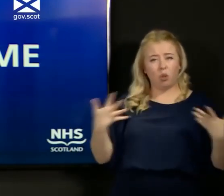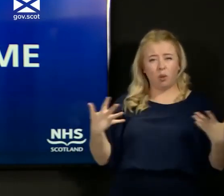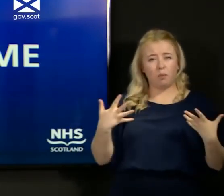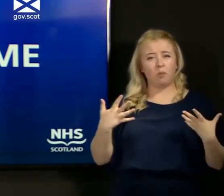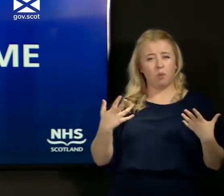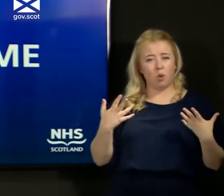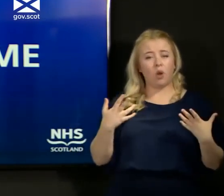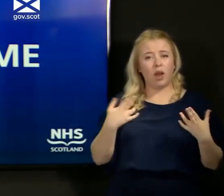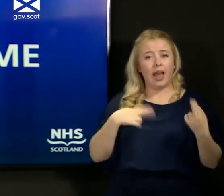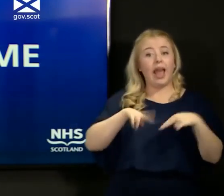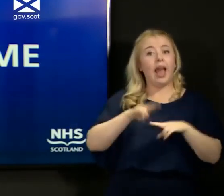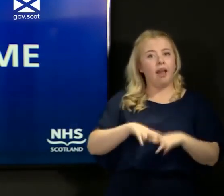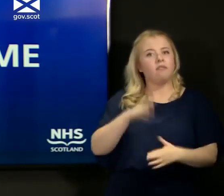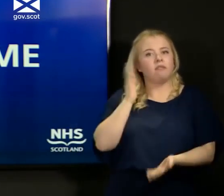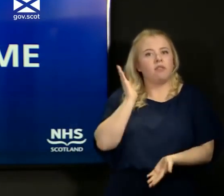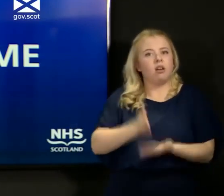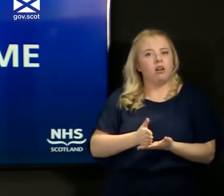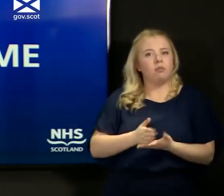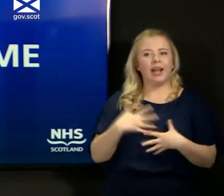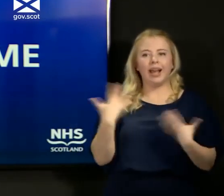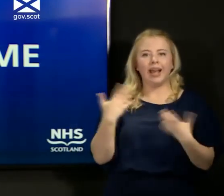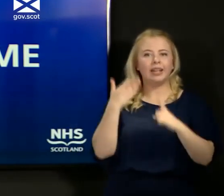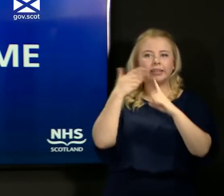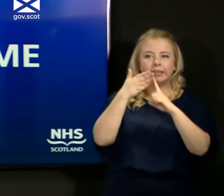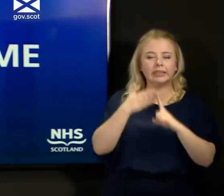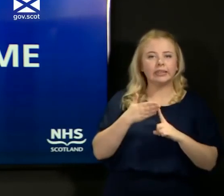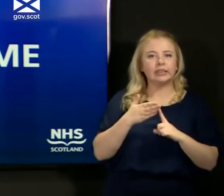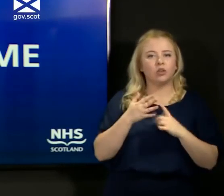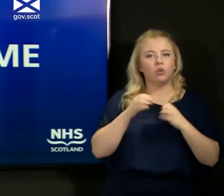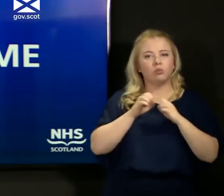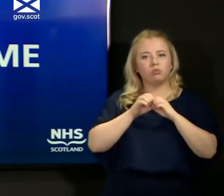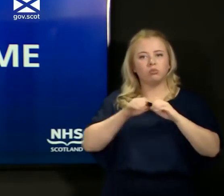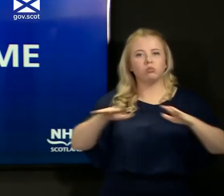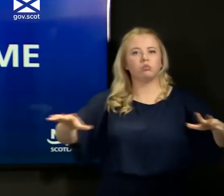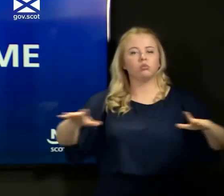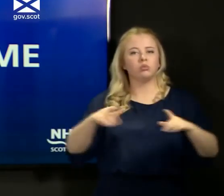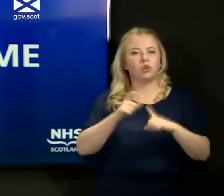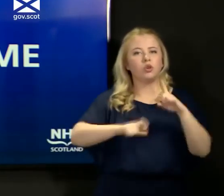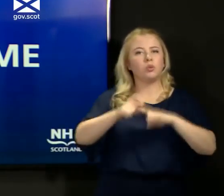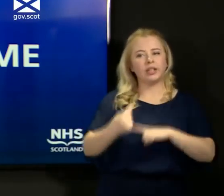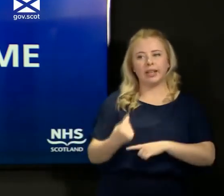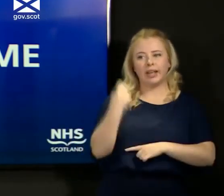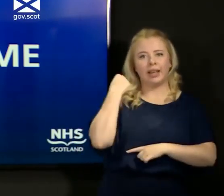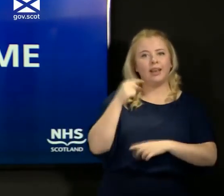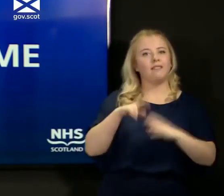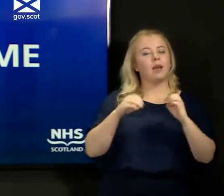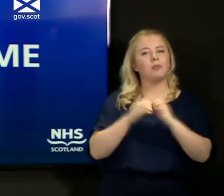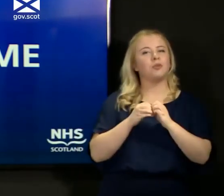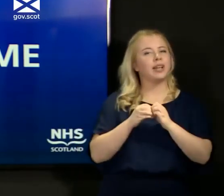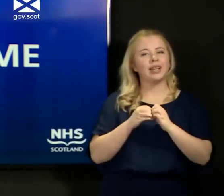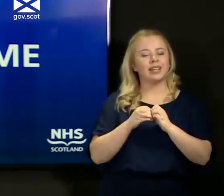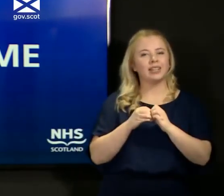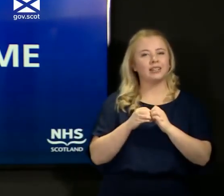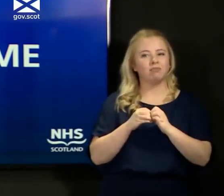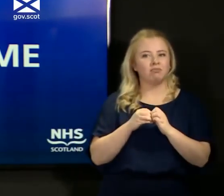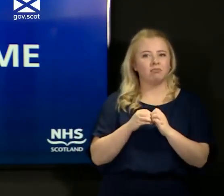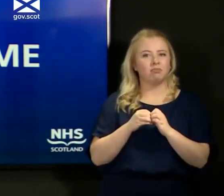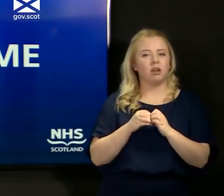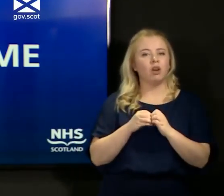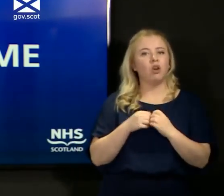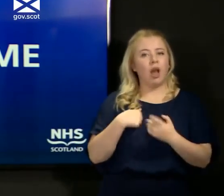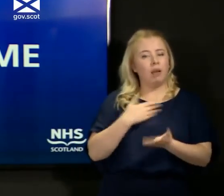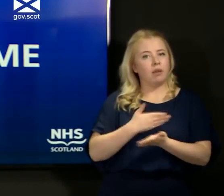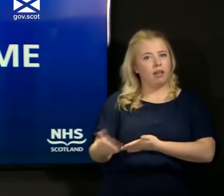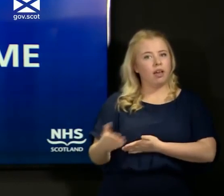early part of March if there had been any signs of widespread community transmission in February. So I need to be very clear about what is being said